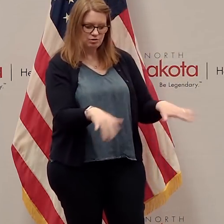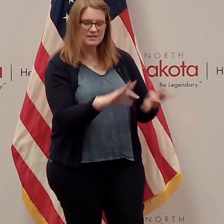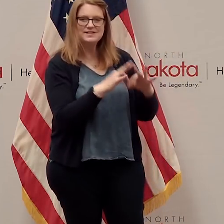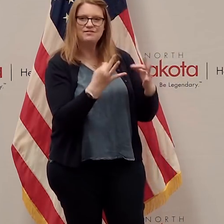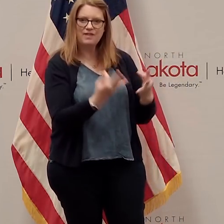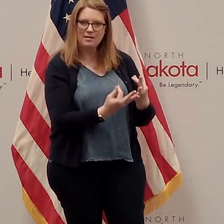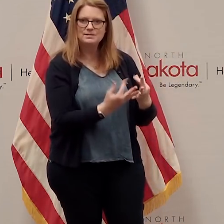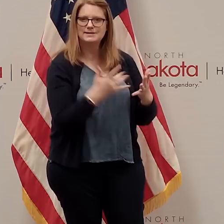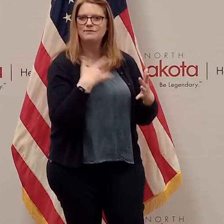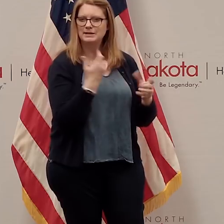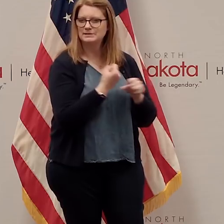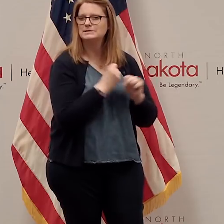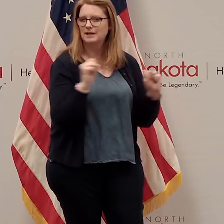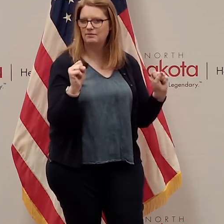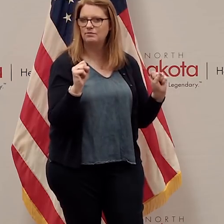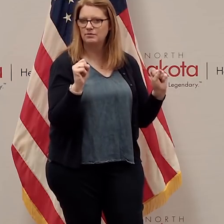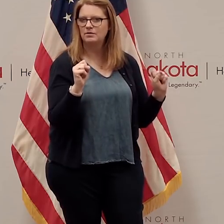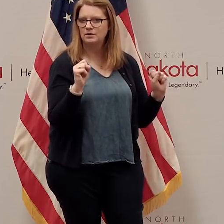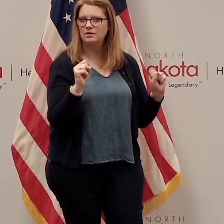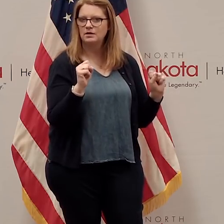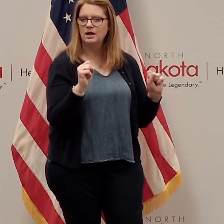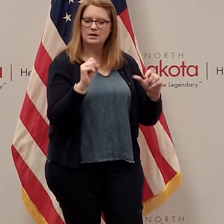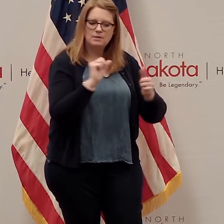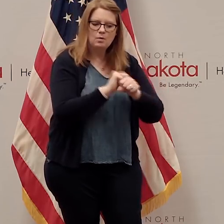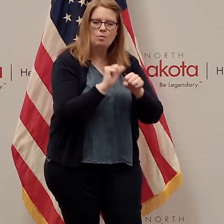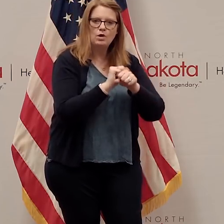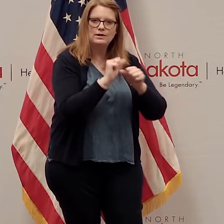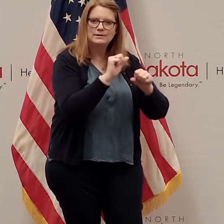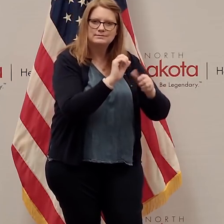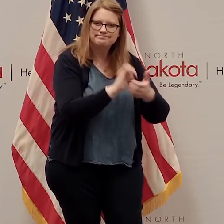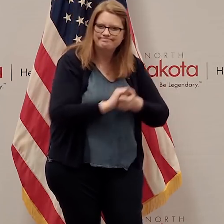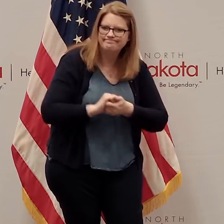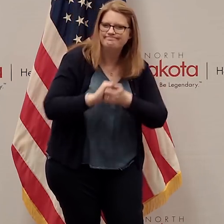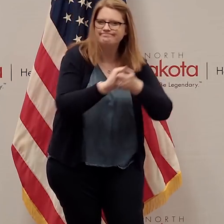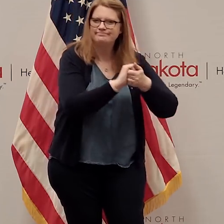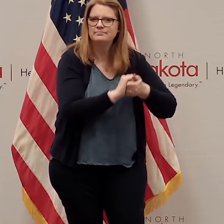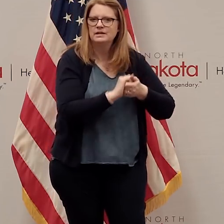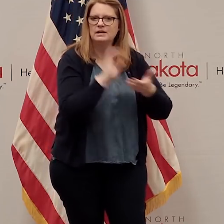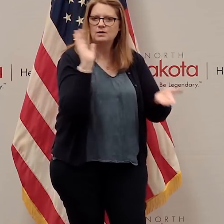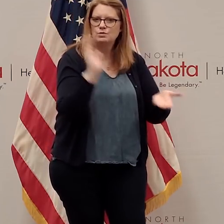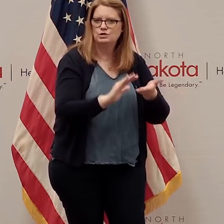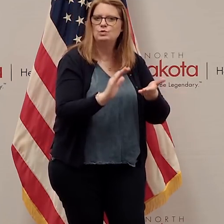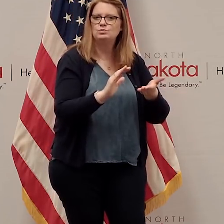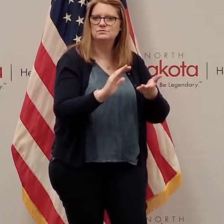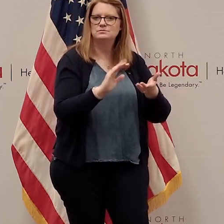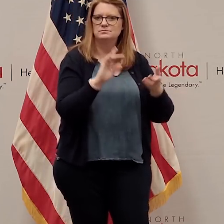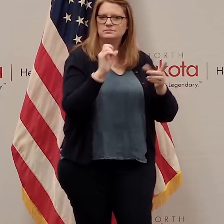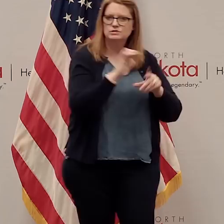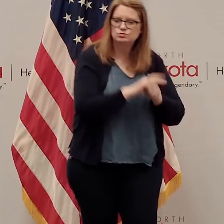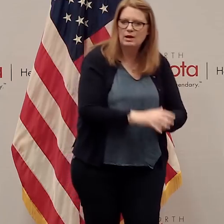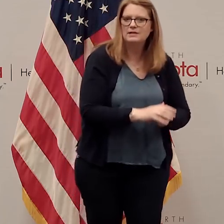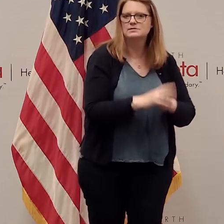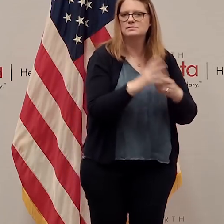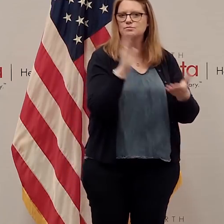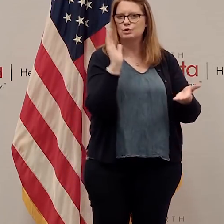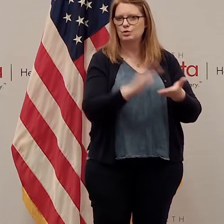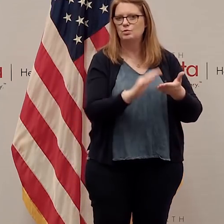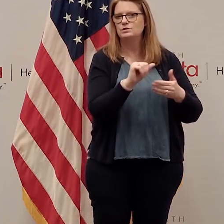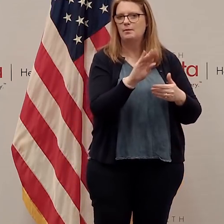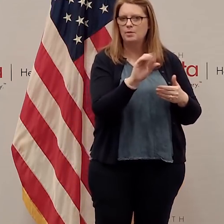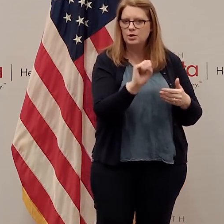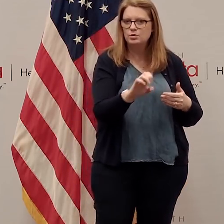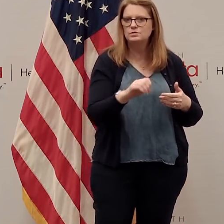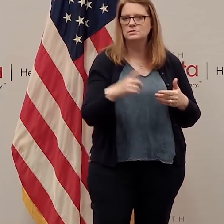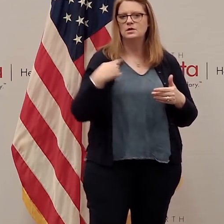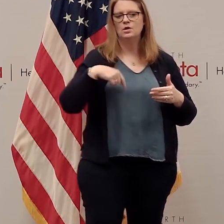And by supporting each other, we can reduce stress and isolation, which could lead to child maltreatment. Together, we share the responsibility